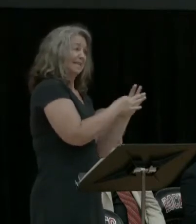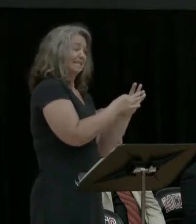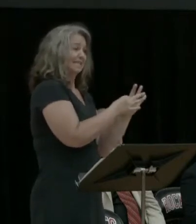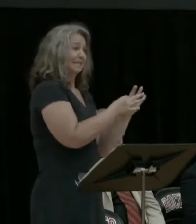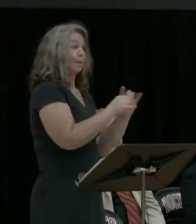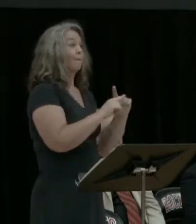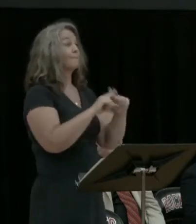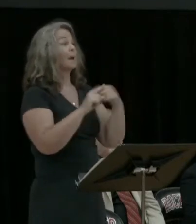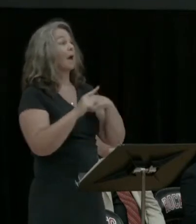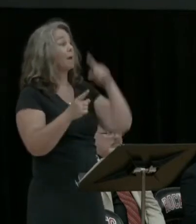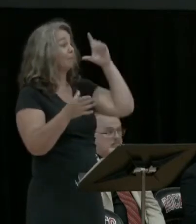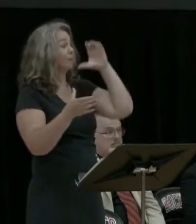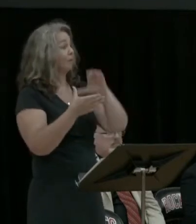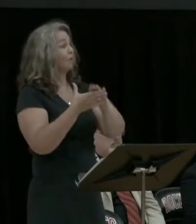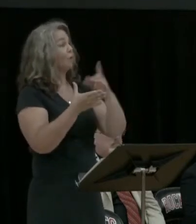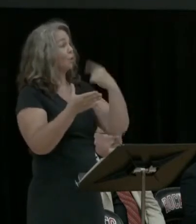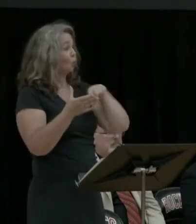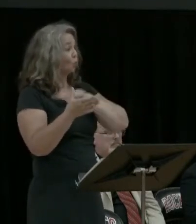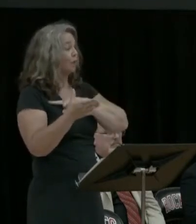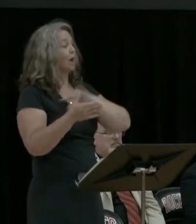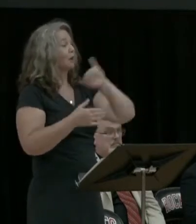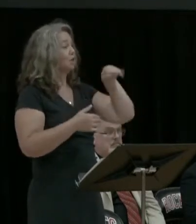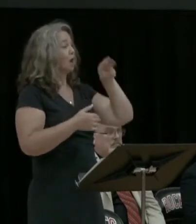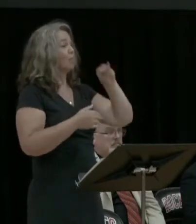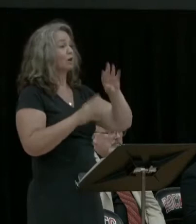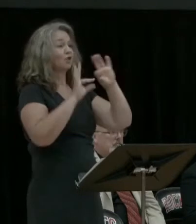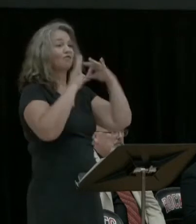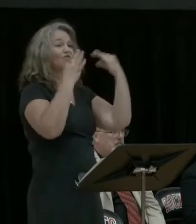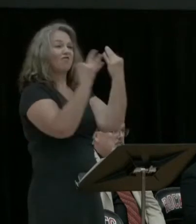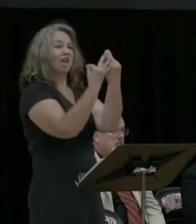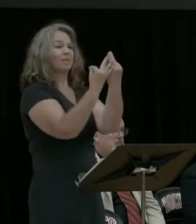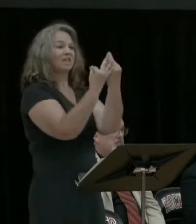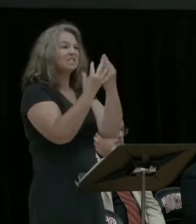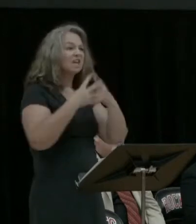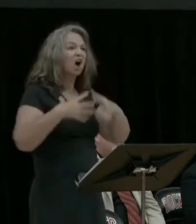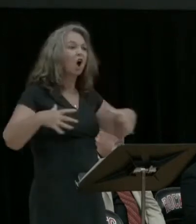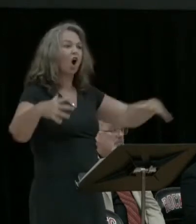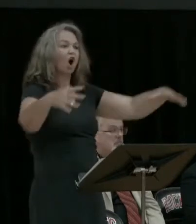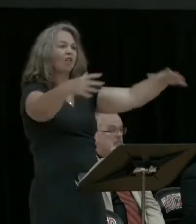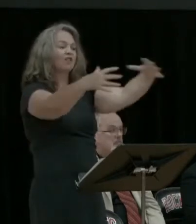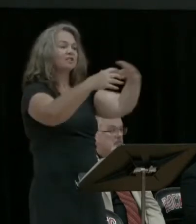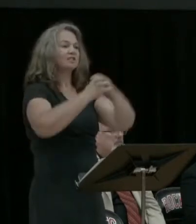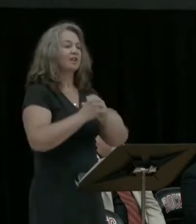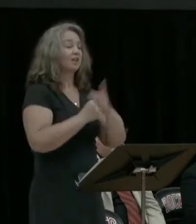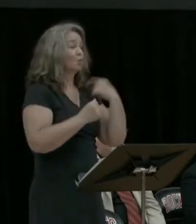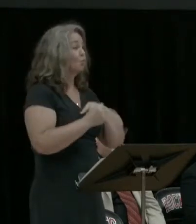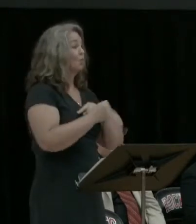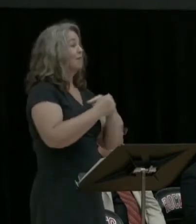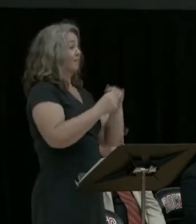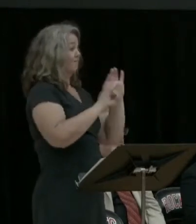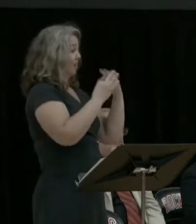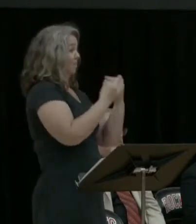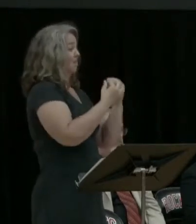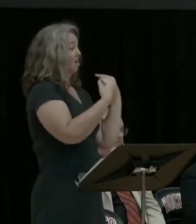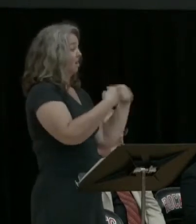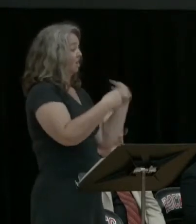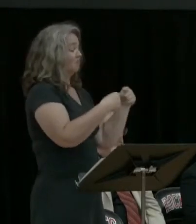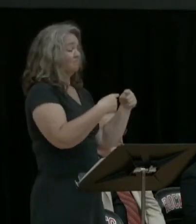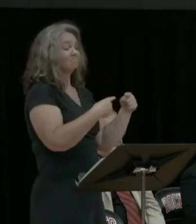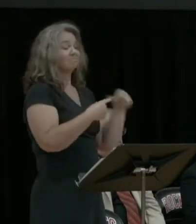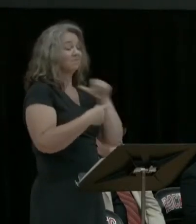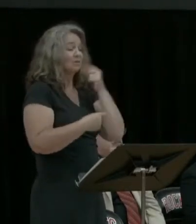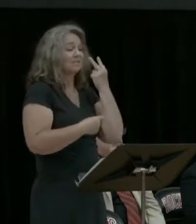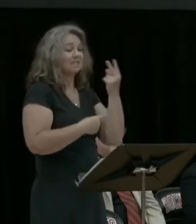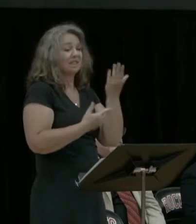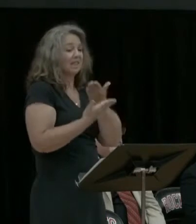I believe that we are a JM family, and just like a family, we argue, don't see things the same way, and